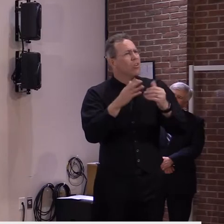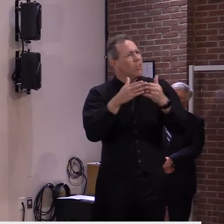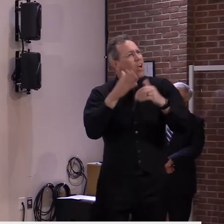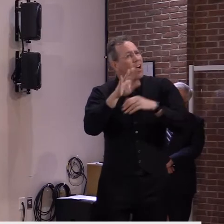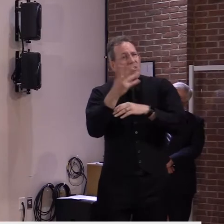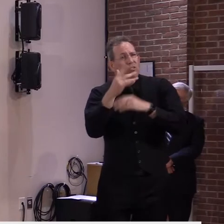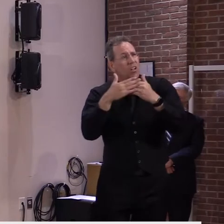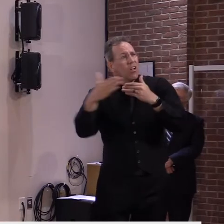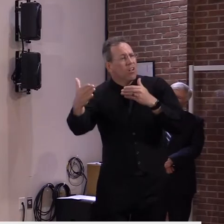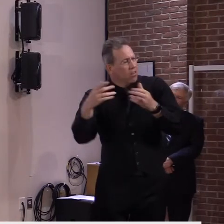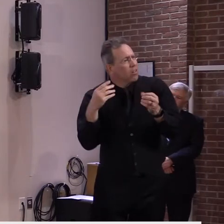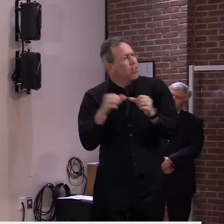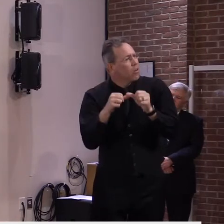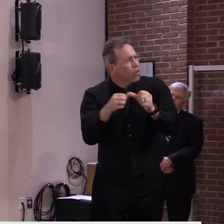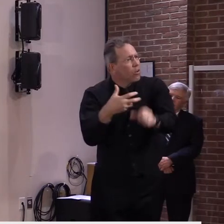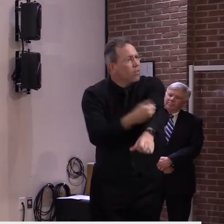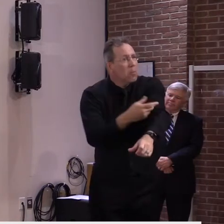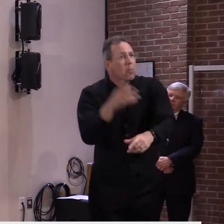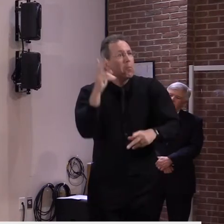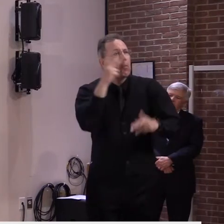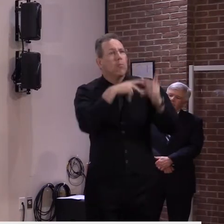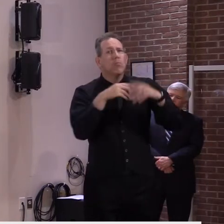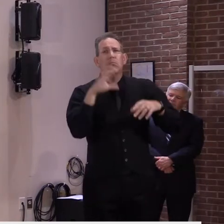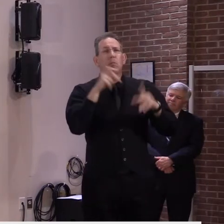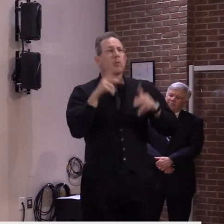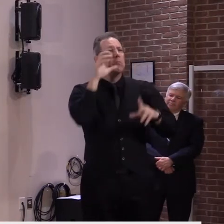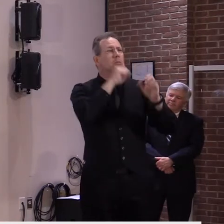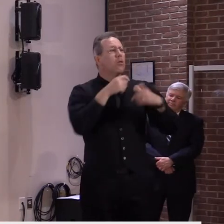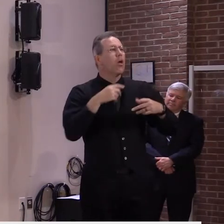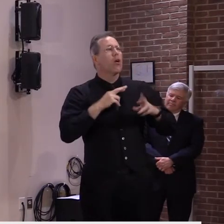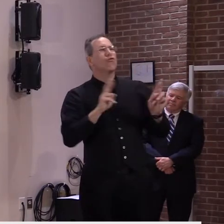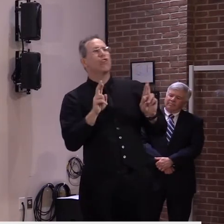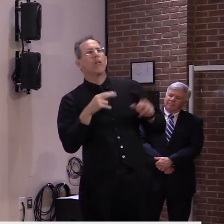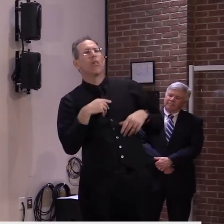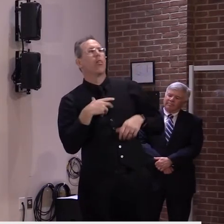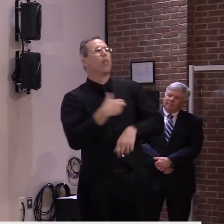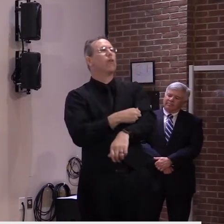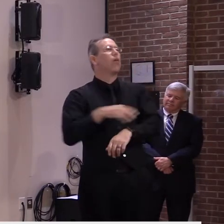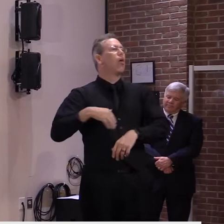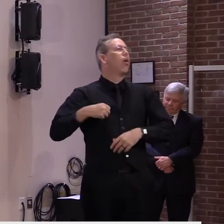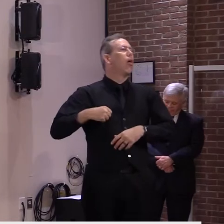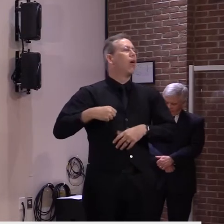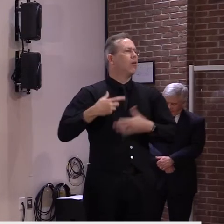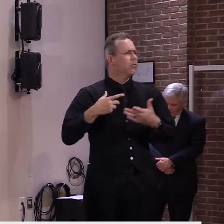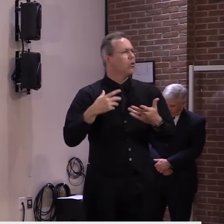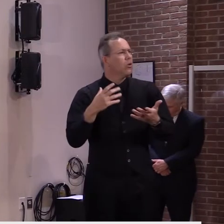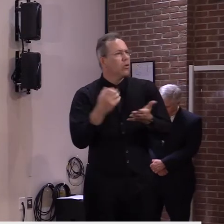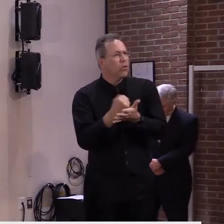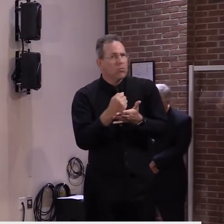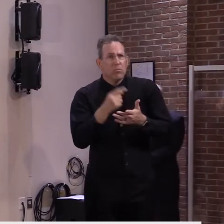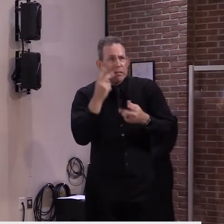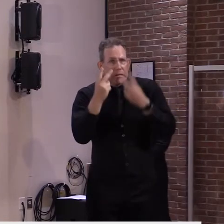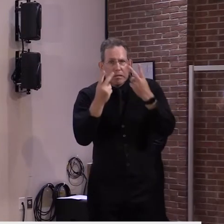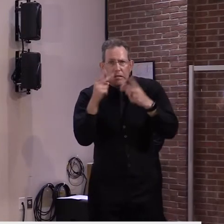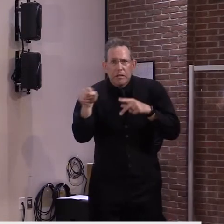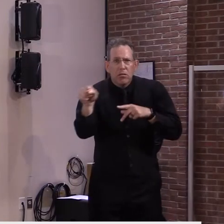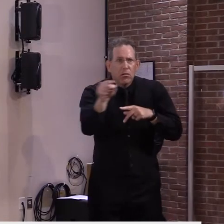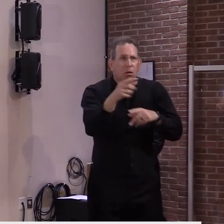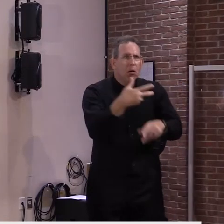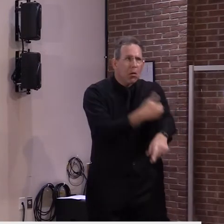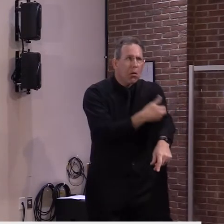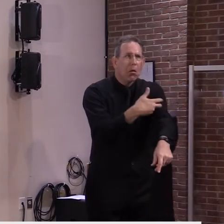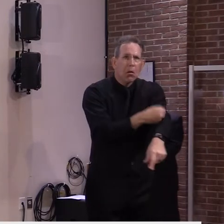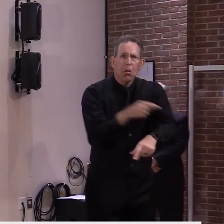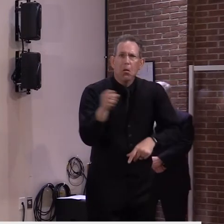who can see the benefits of doing so to protect yourself and others, then you